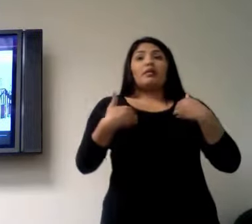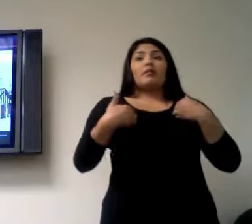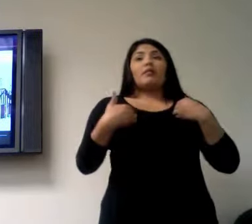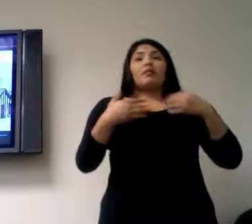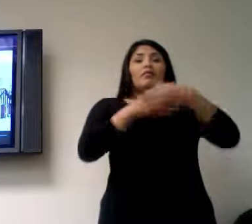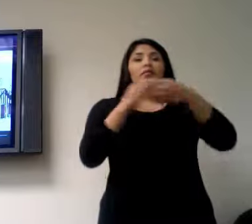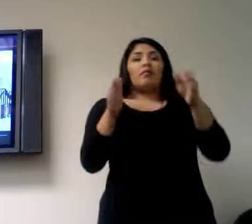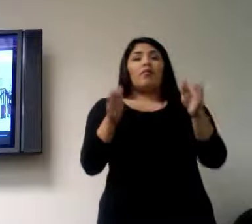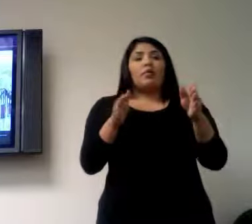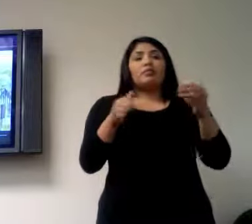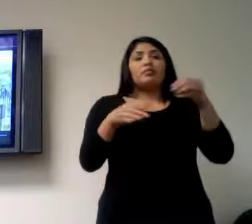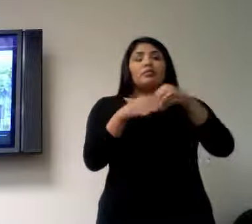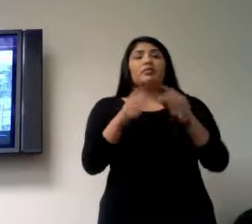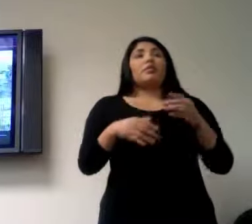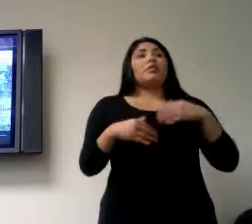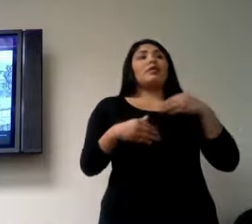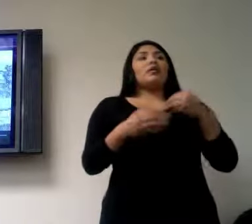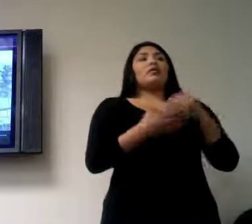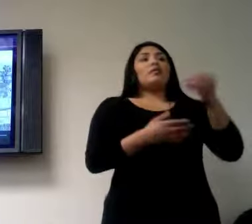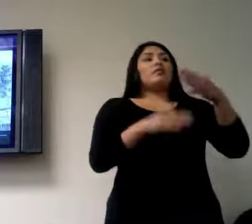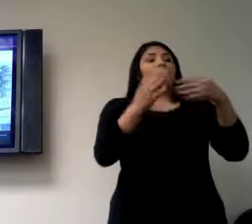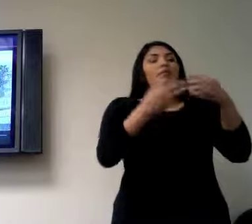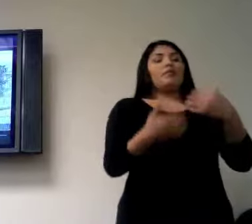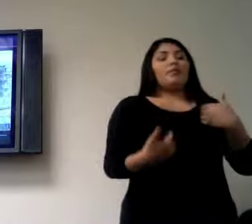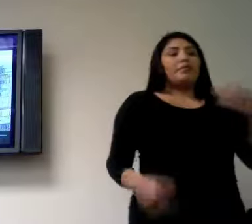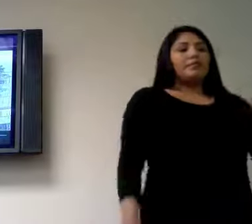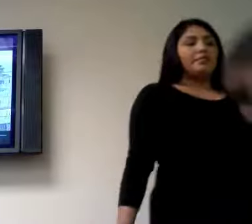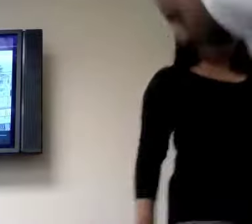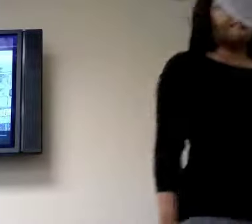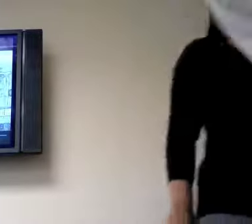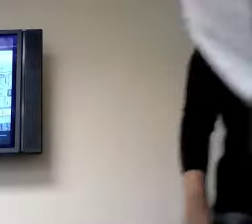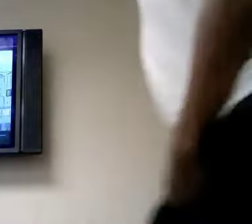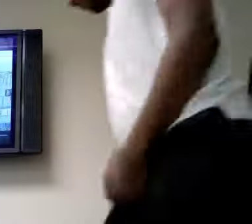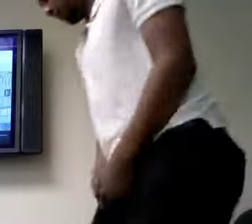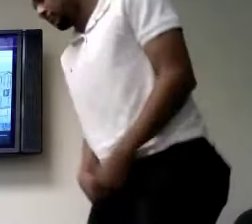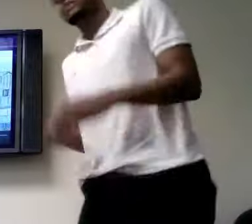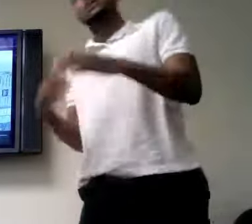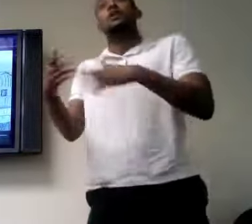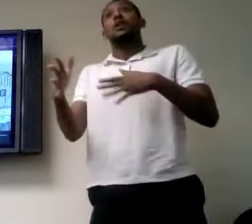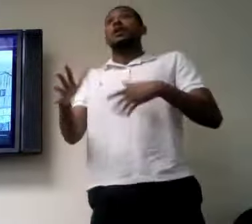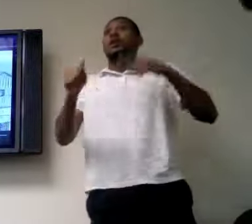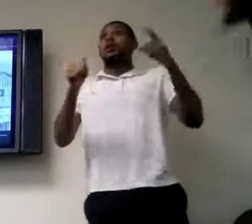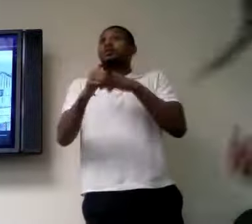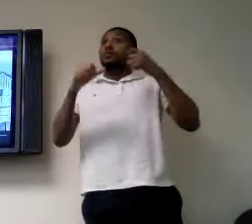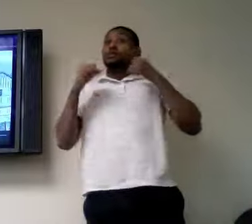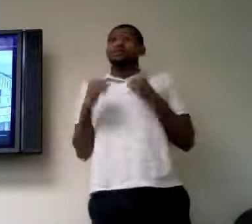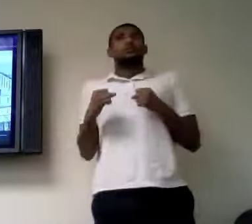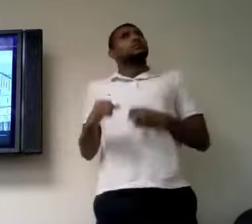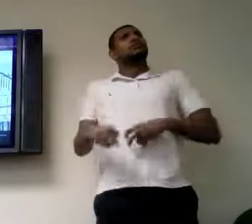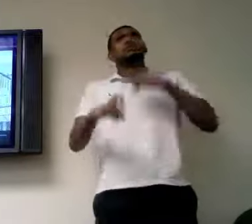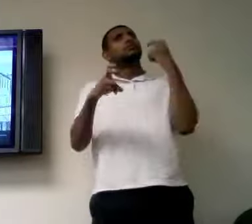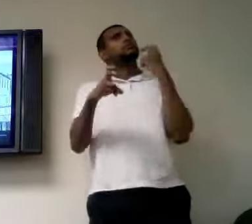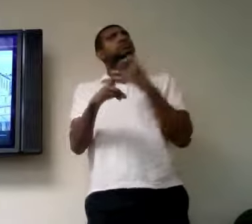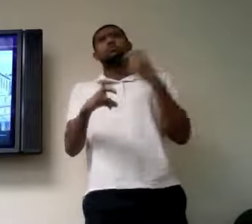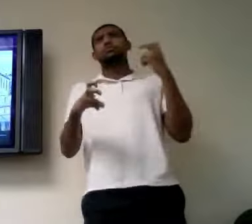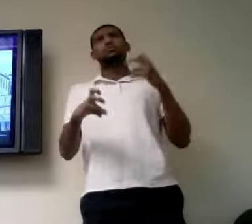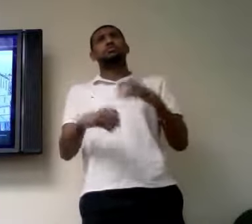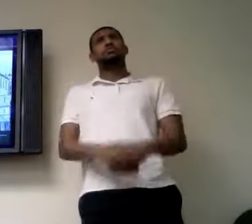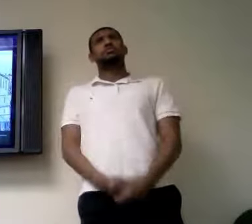like. Nonetheless, the first winter at Rock Island was difficult. Prisoners from the battles around Chattanooga